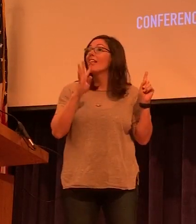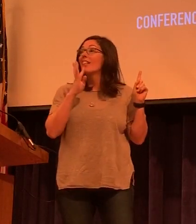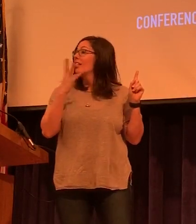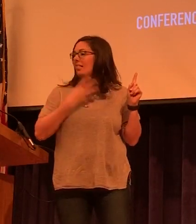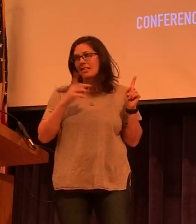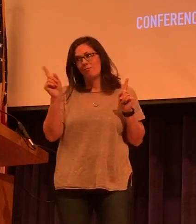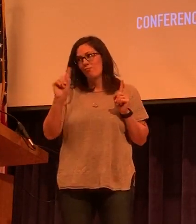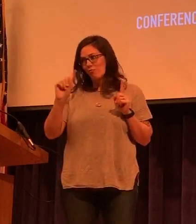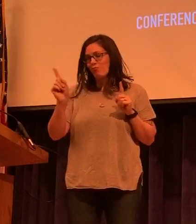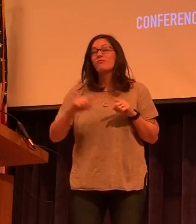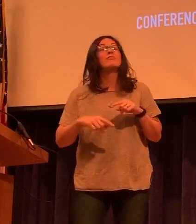All right, so